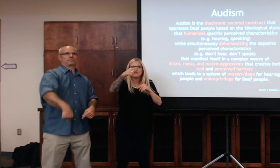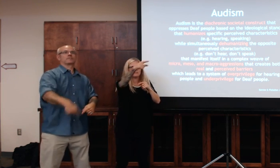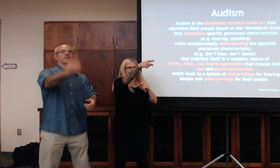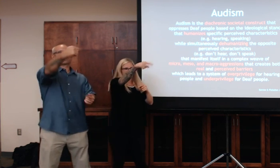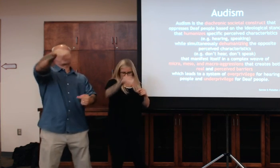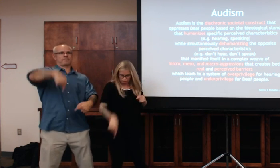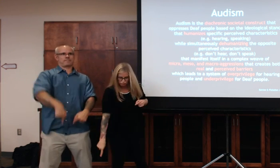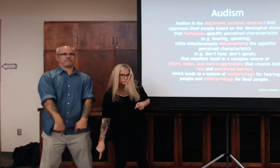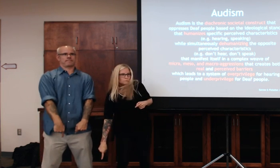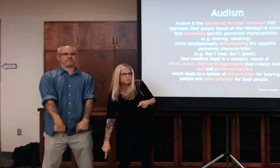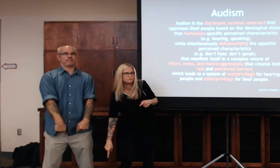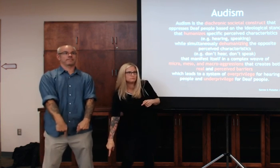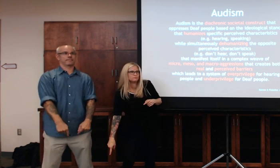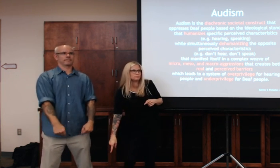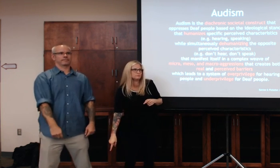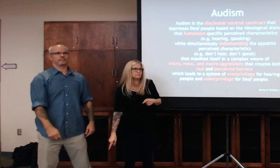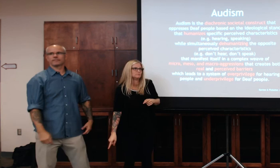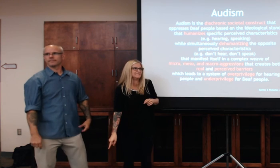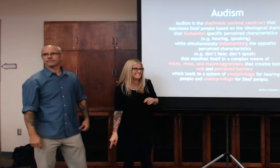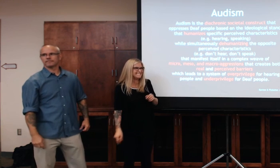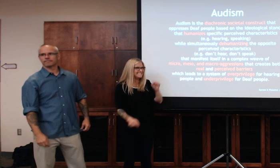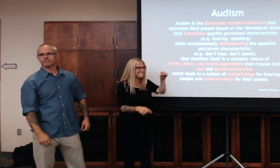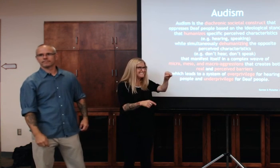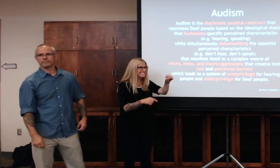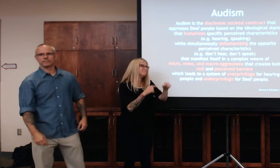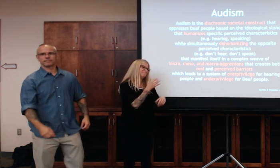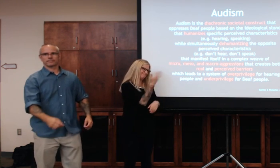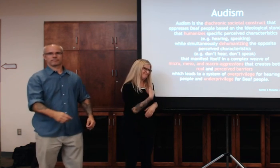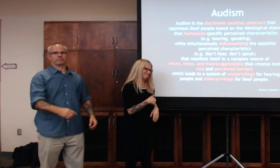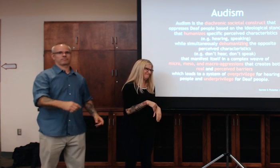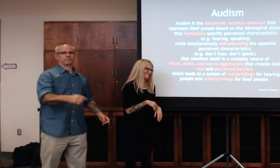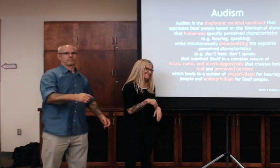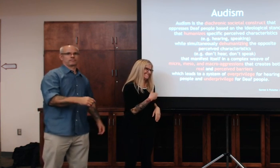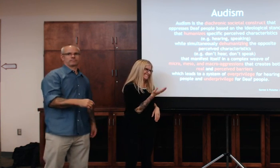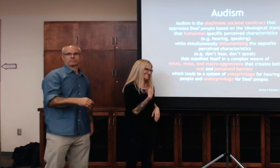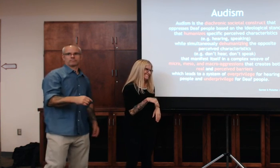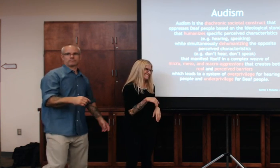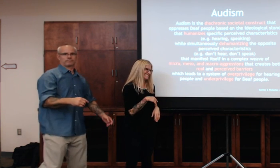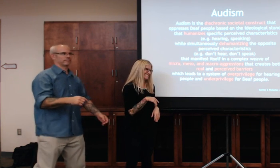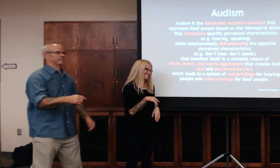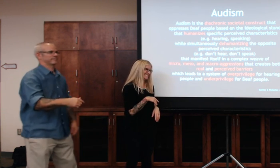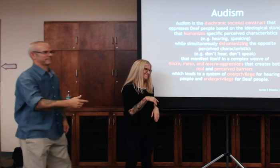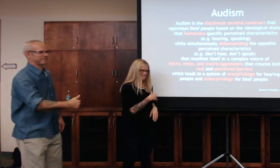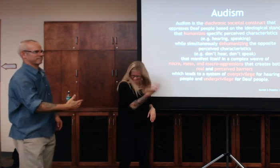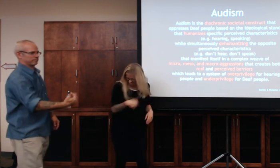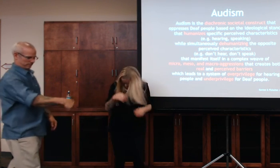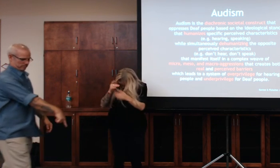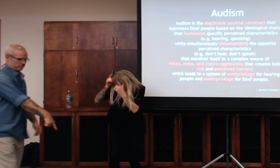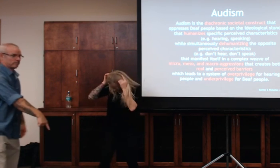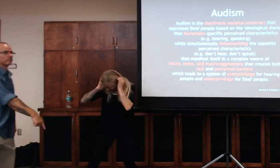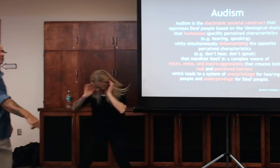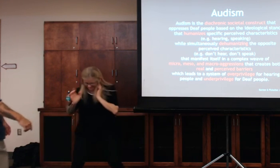What was that? Come on up oh, here. You want me to go to the front? Oh, okay. Come on up. Okay. I guess I'll stand right